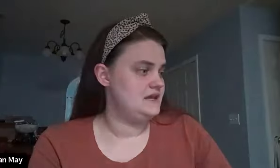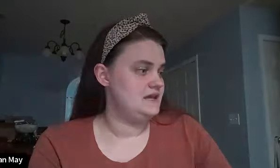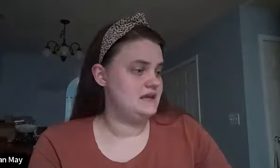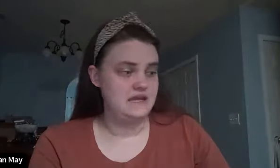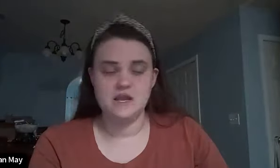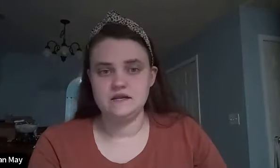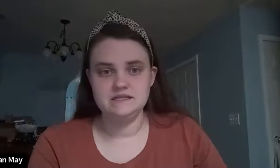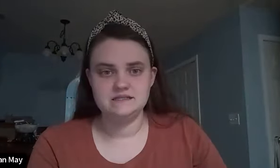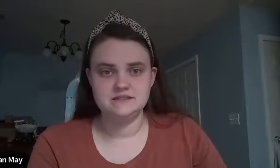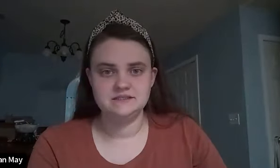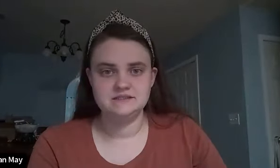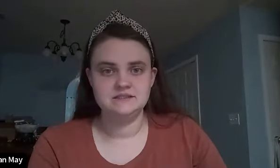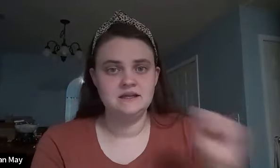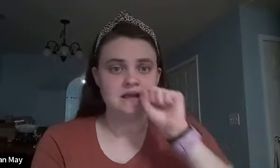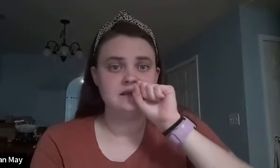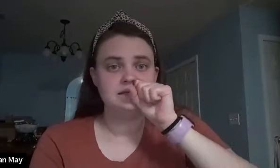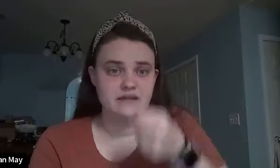Then carrot.